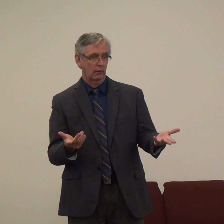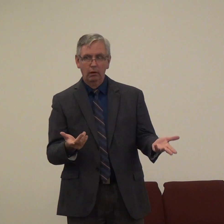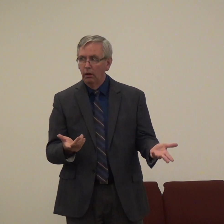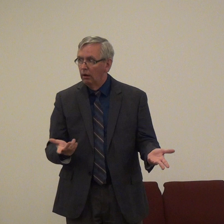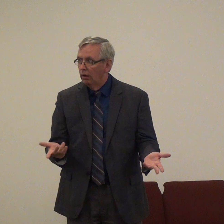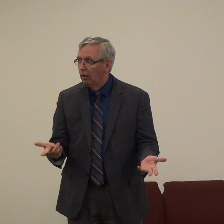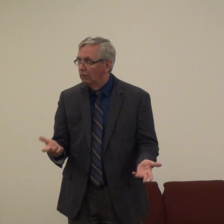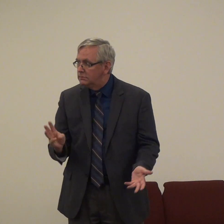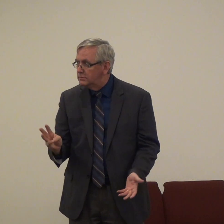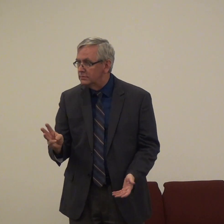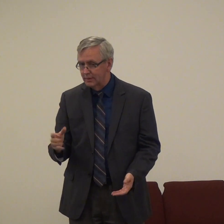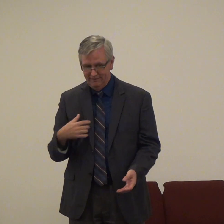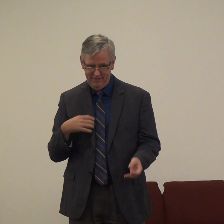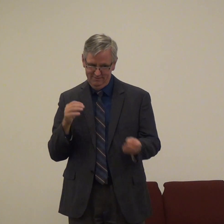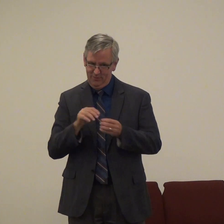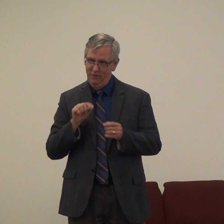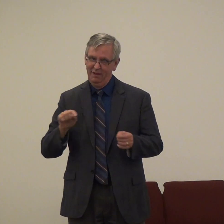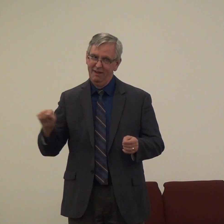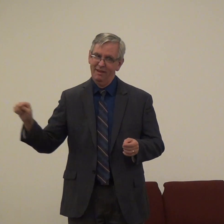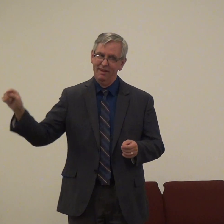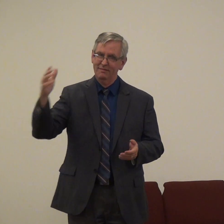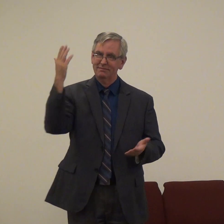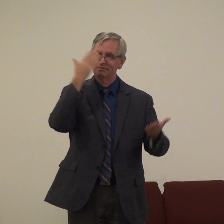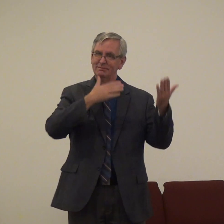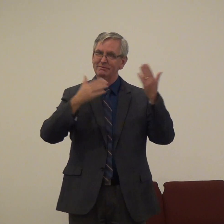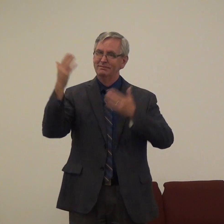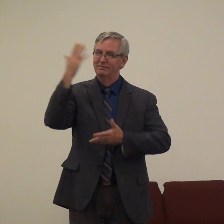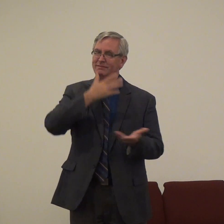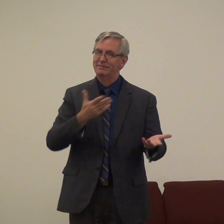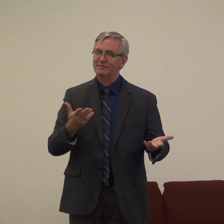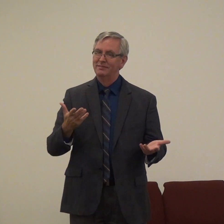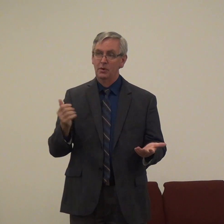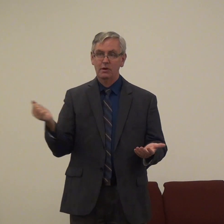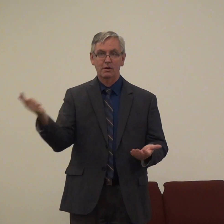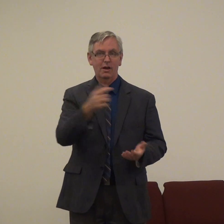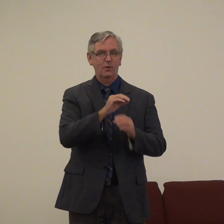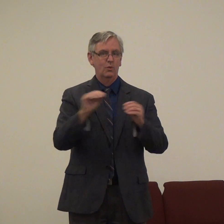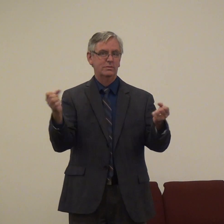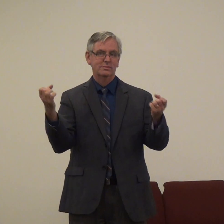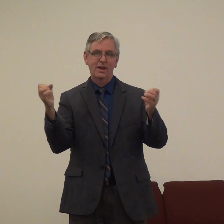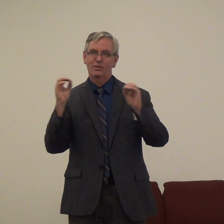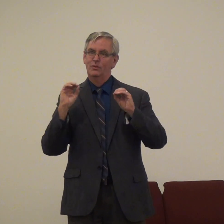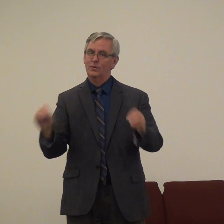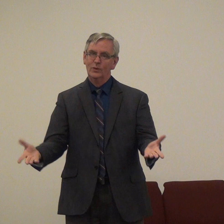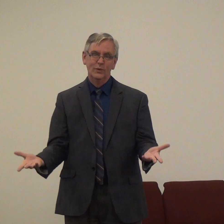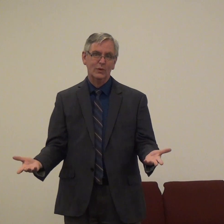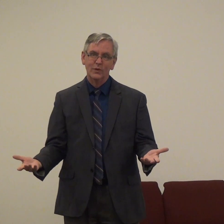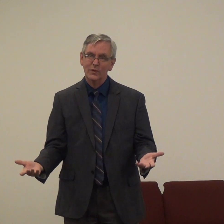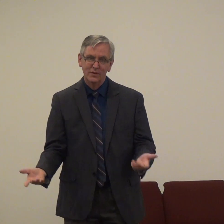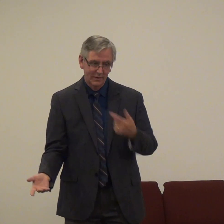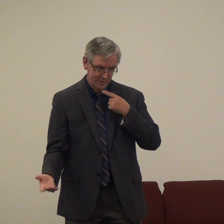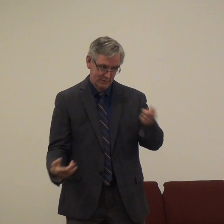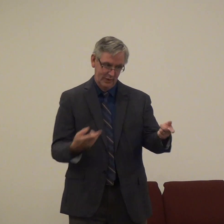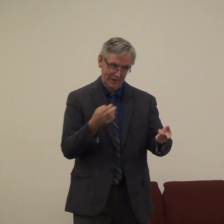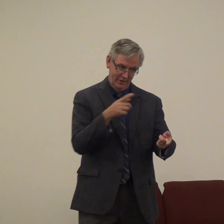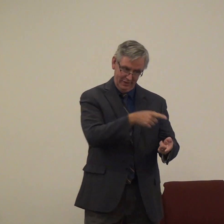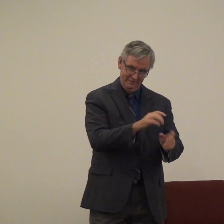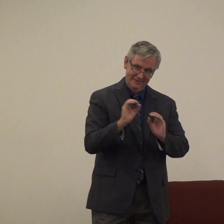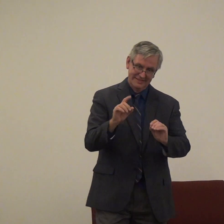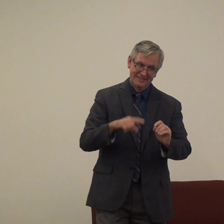deaf. Six. And I told Heather, there's more. You just don't know where to find them. You don't know where they are. They don't